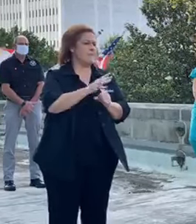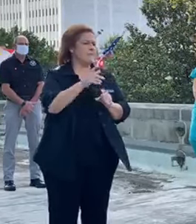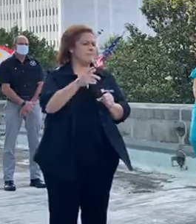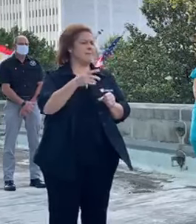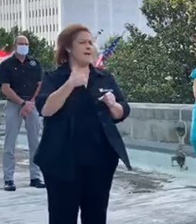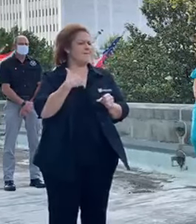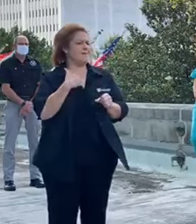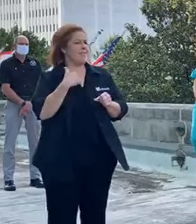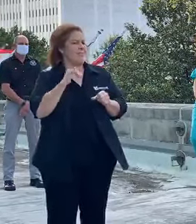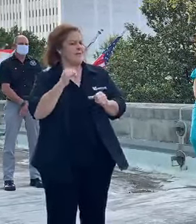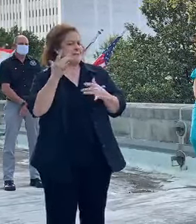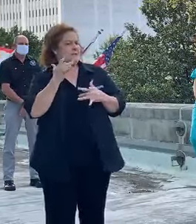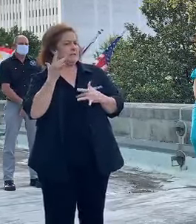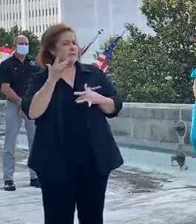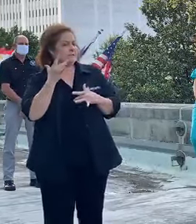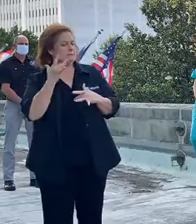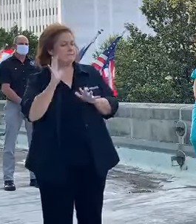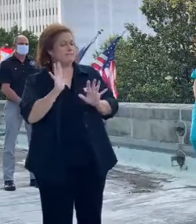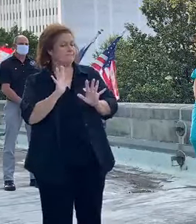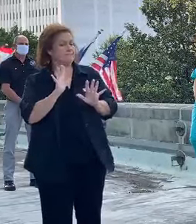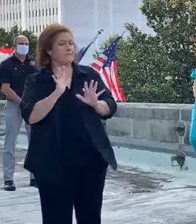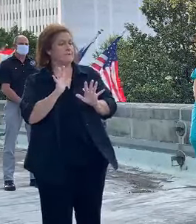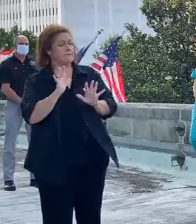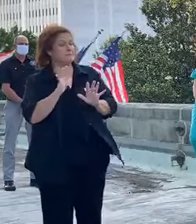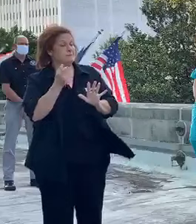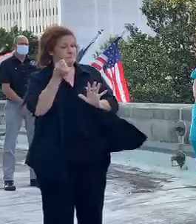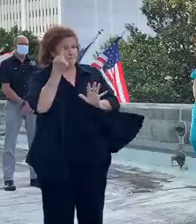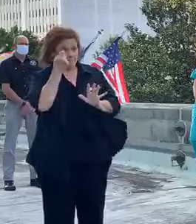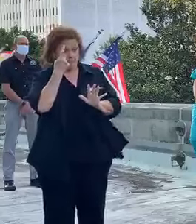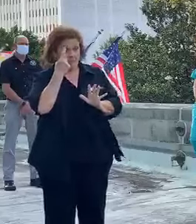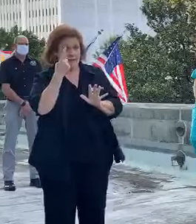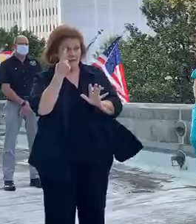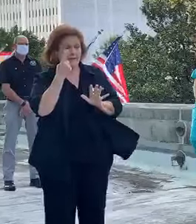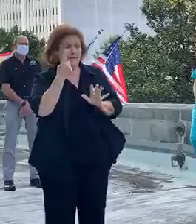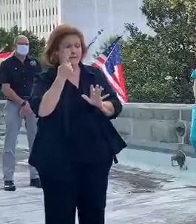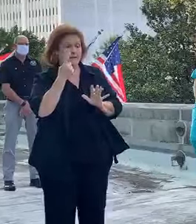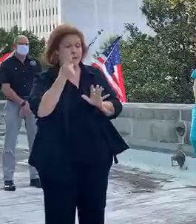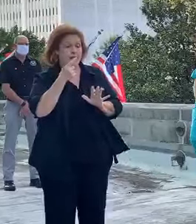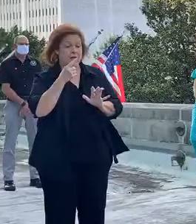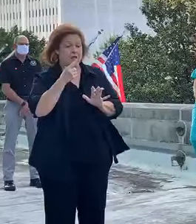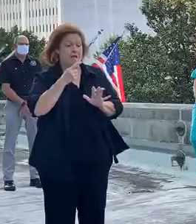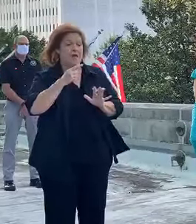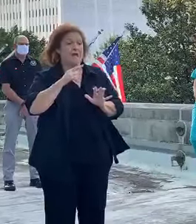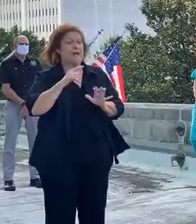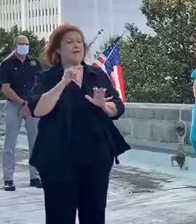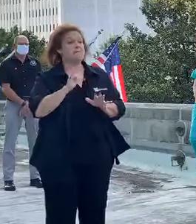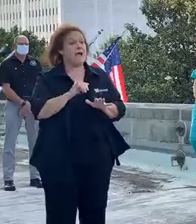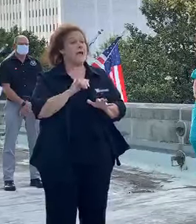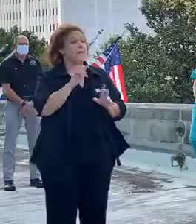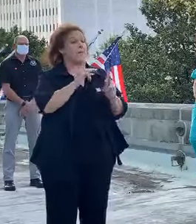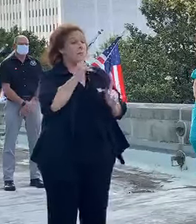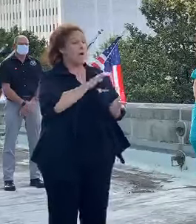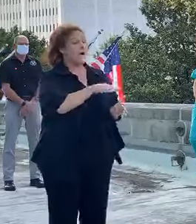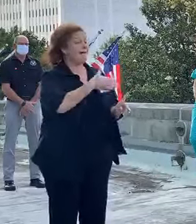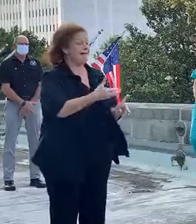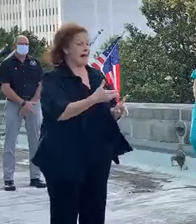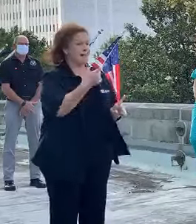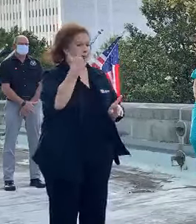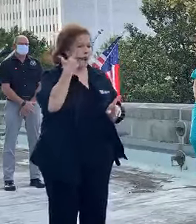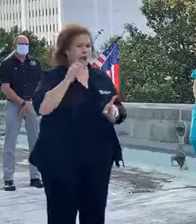from, and at the end of the day, it played a large role in the lives that we have lost thus far,